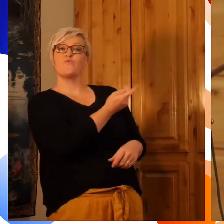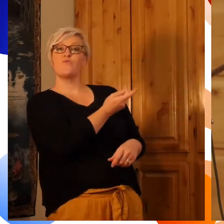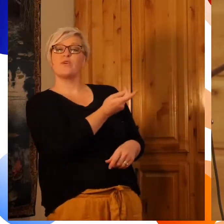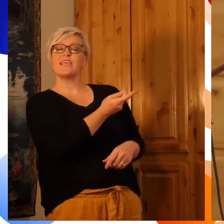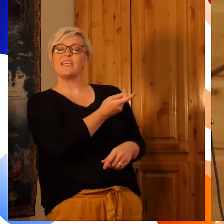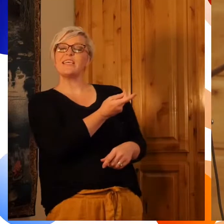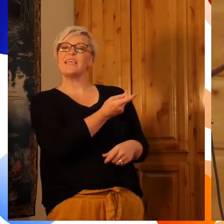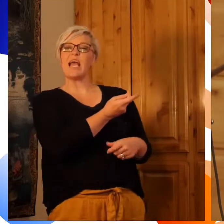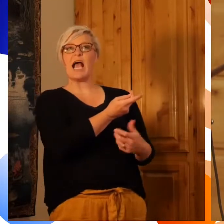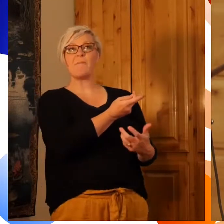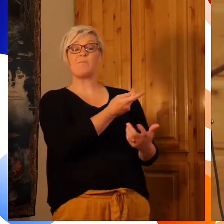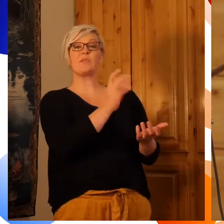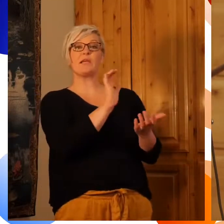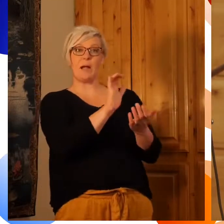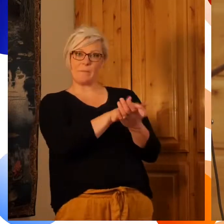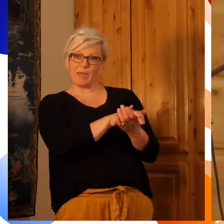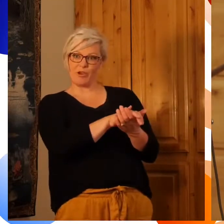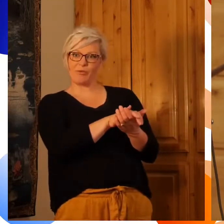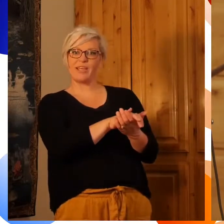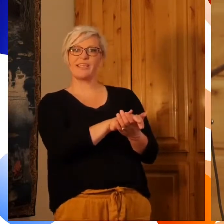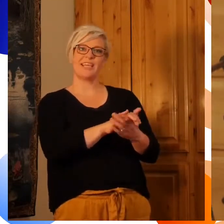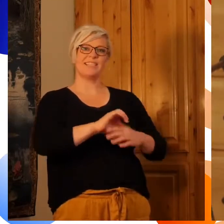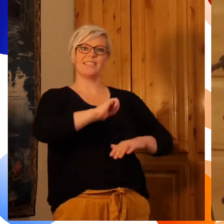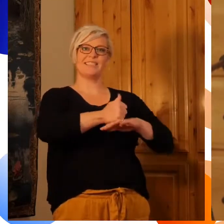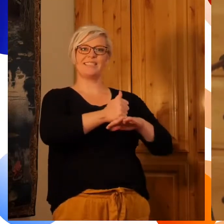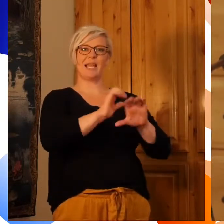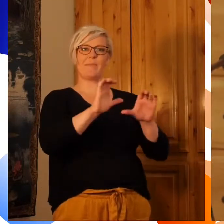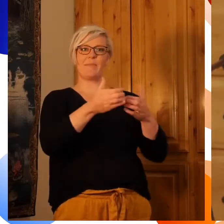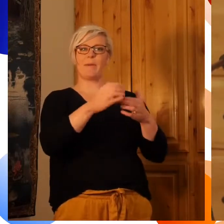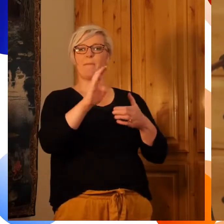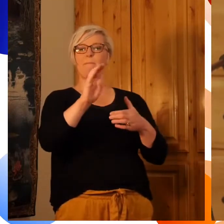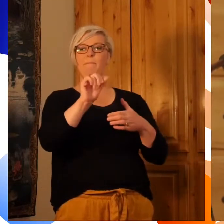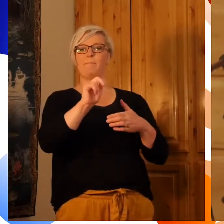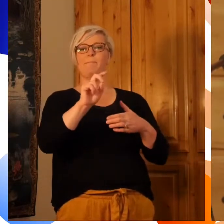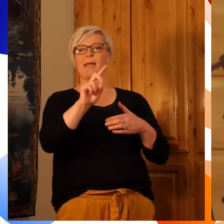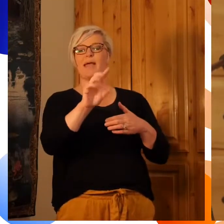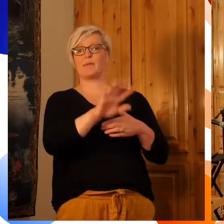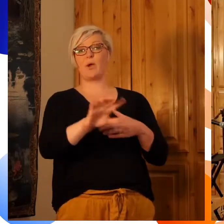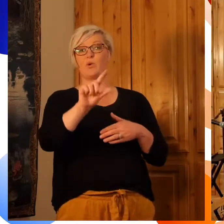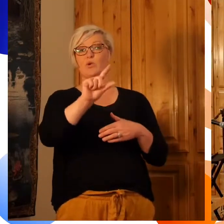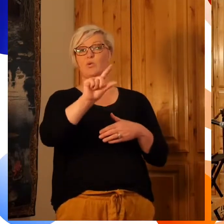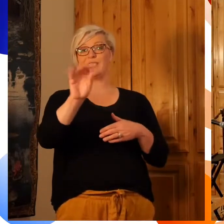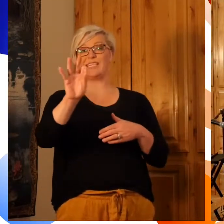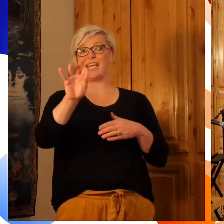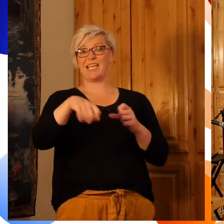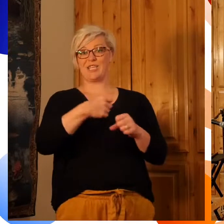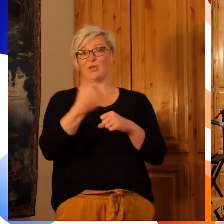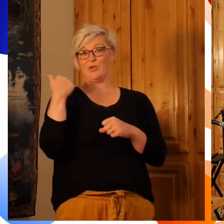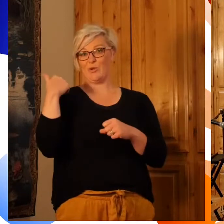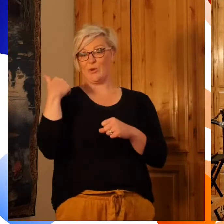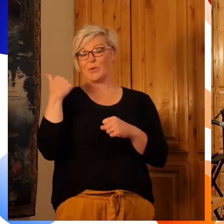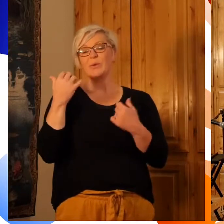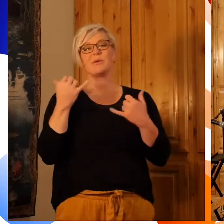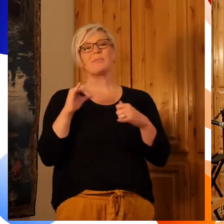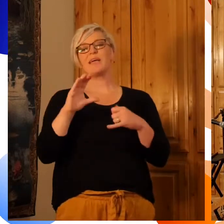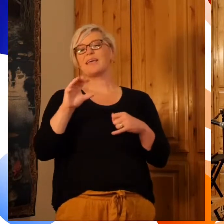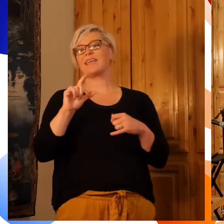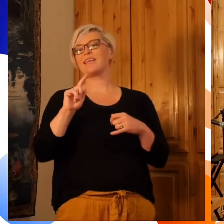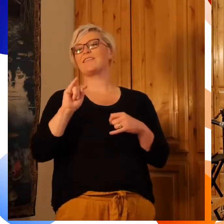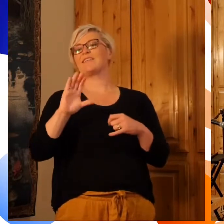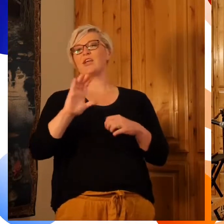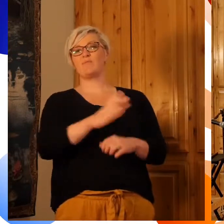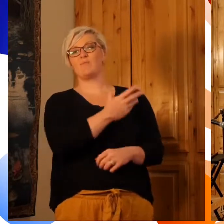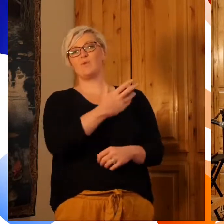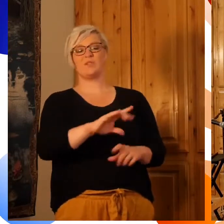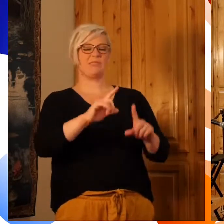got married and formed a band at the same time about 29 years ago, playing Celtic music and different kinds of music, and